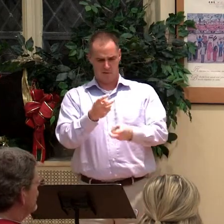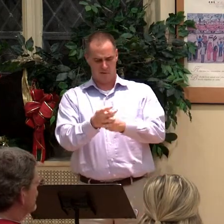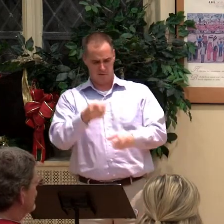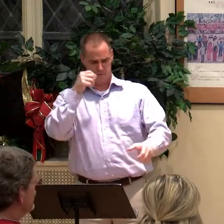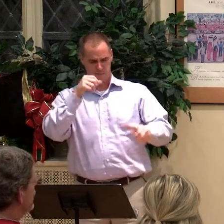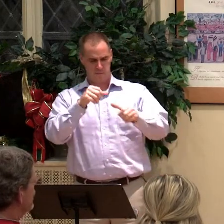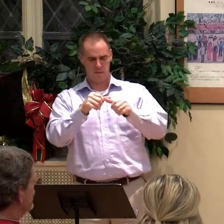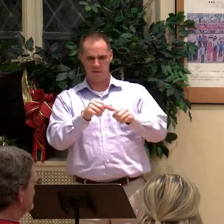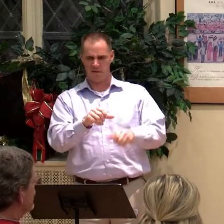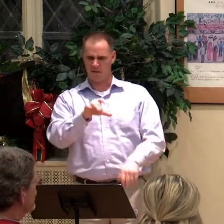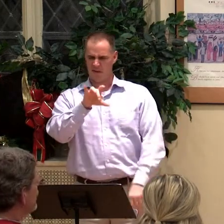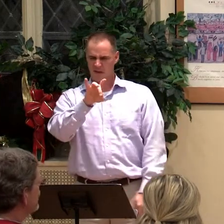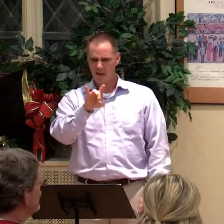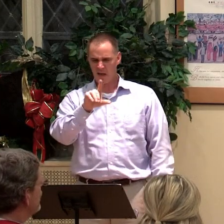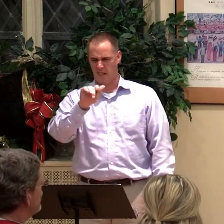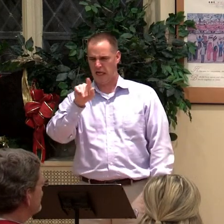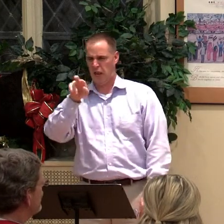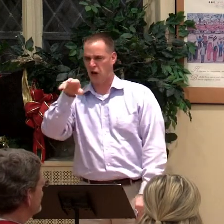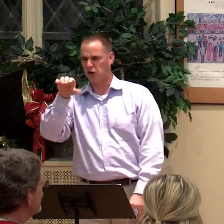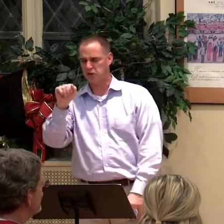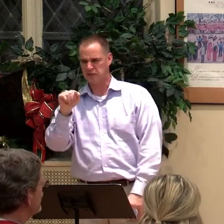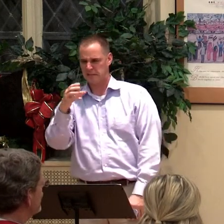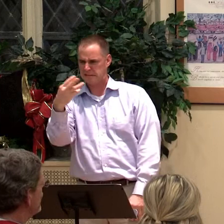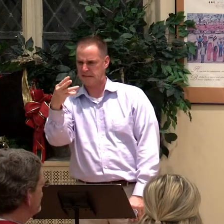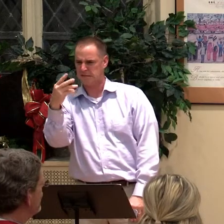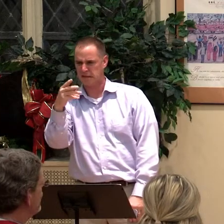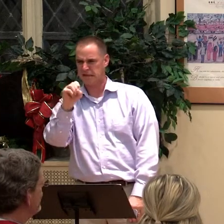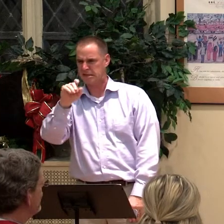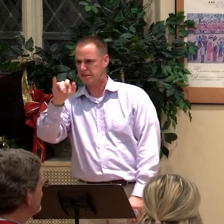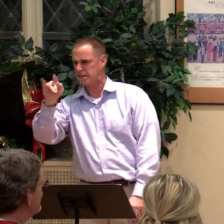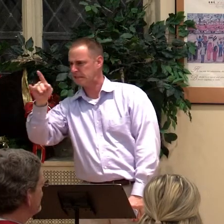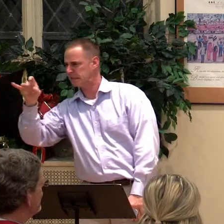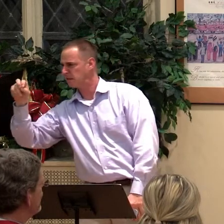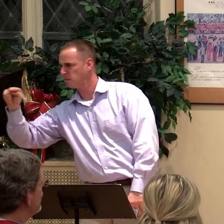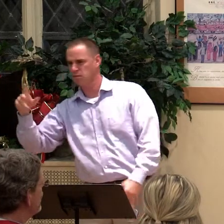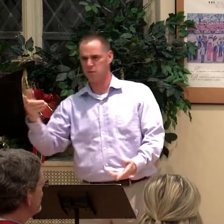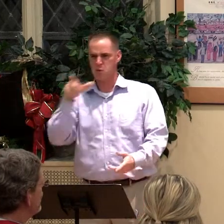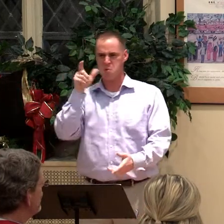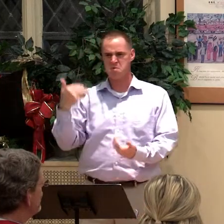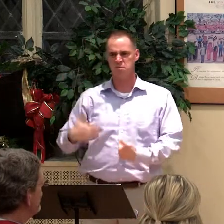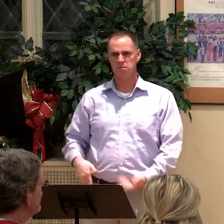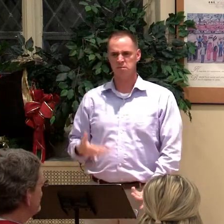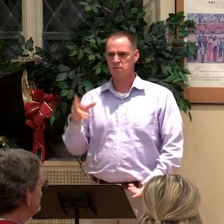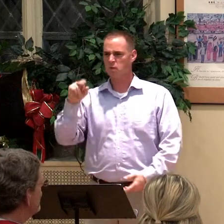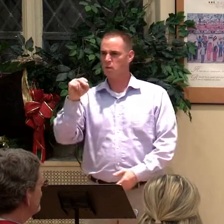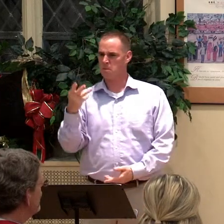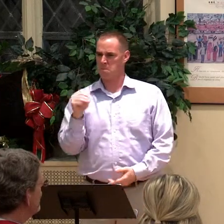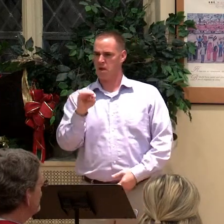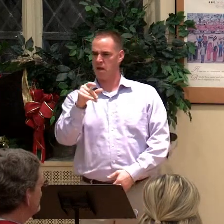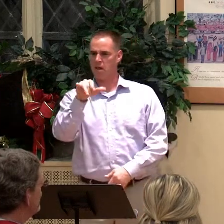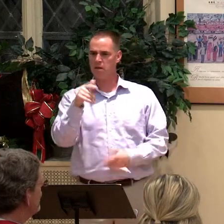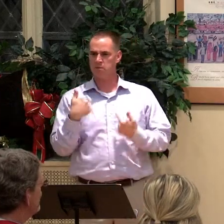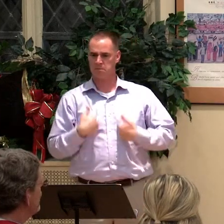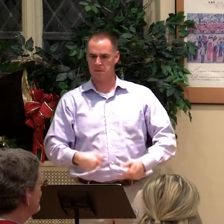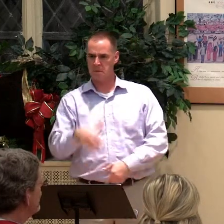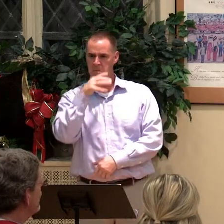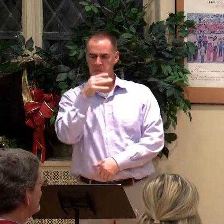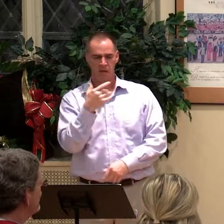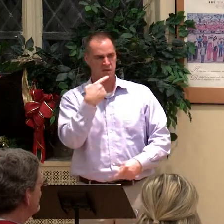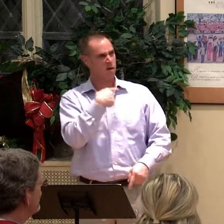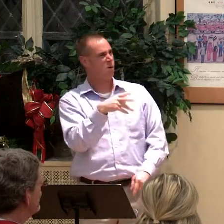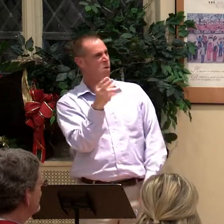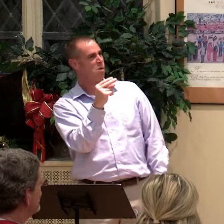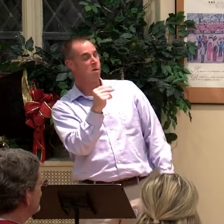the 8 letters representing all that I am, but it seems as if sometimes even my own mother can't. I told her I was